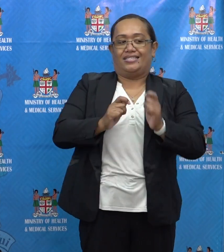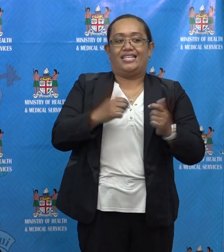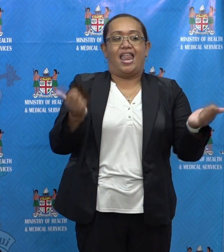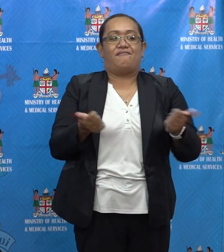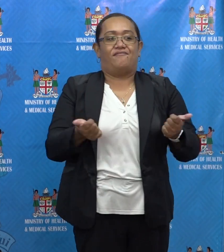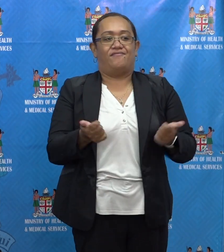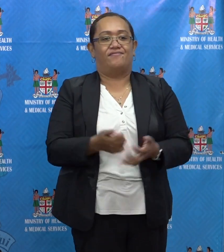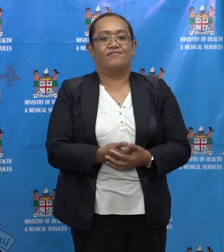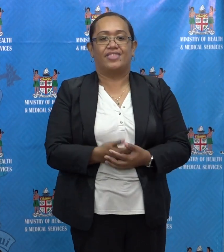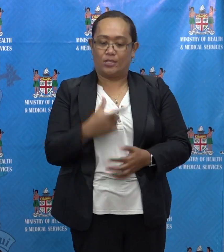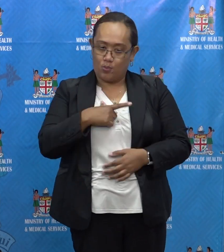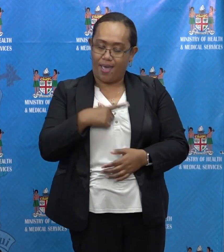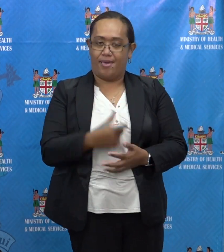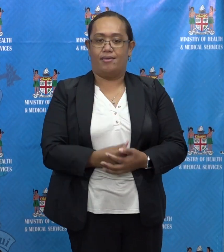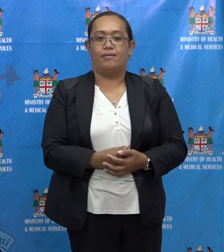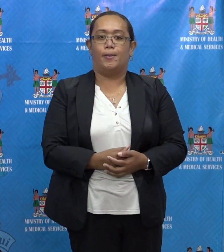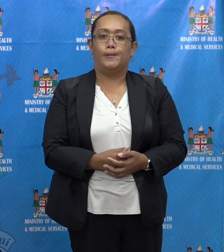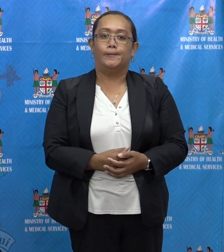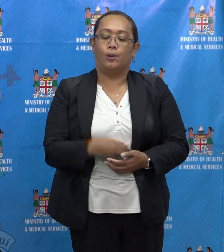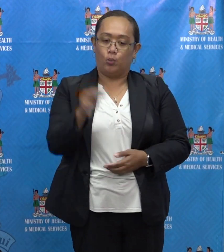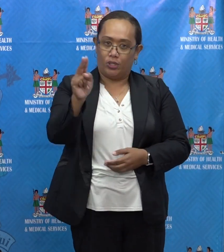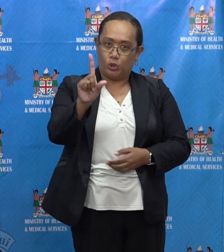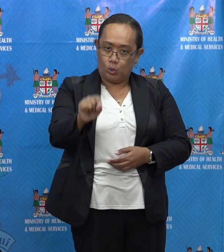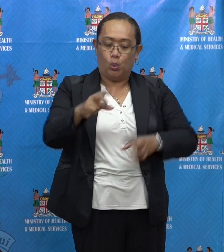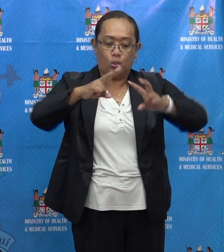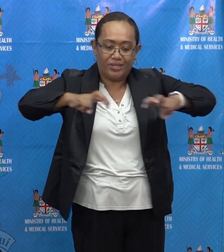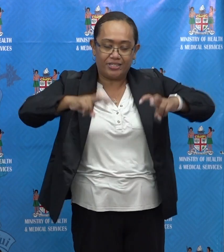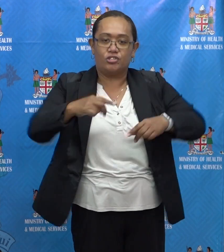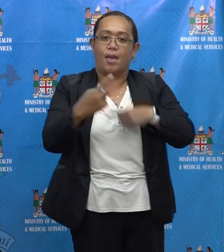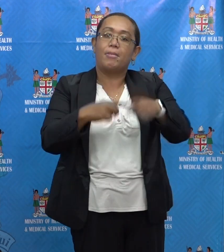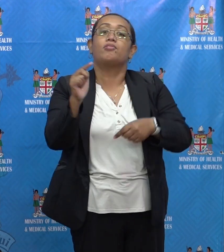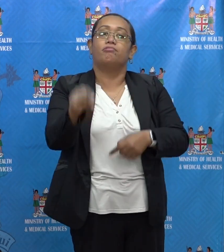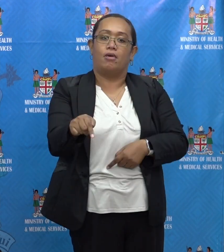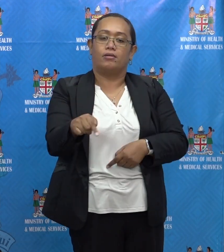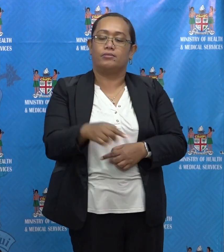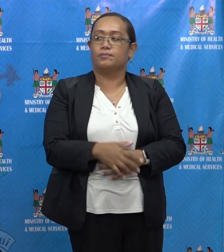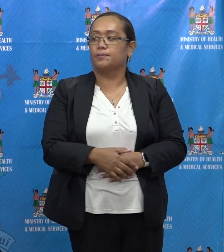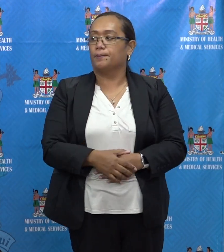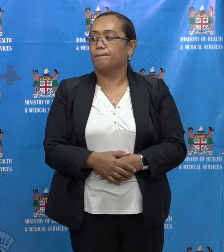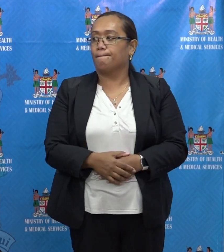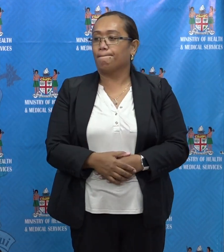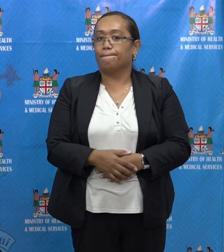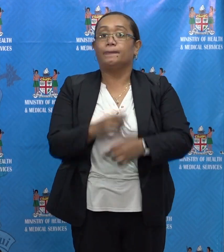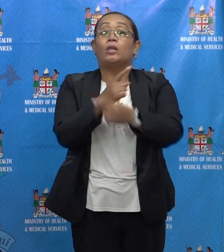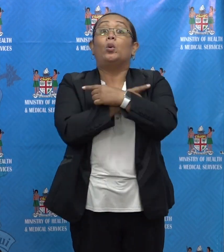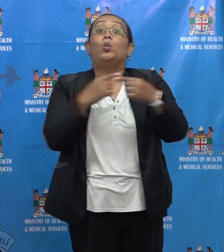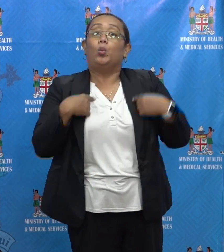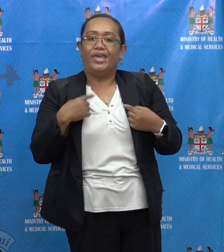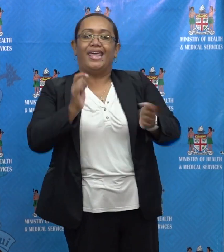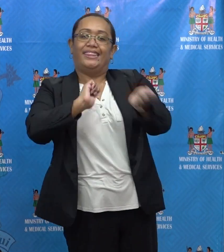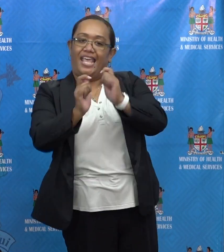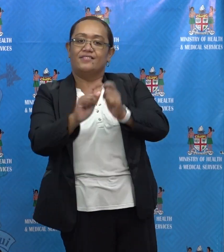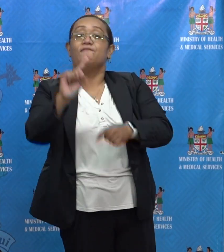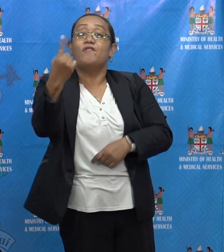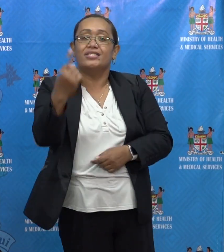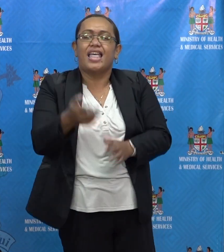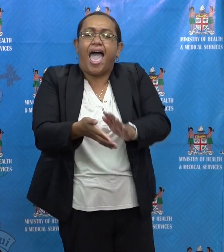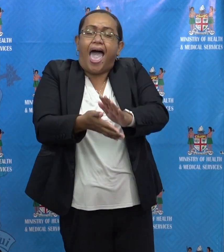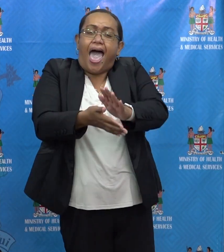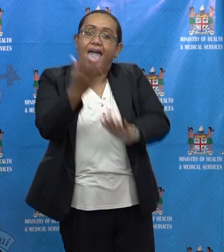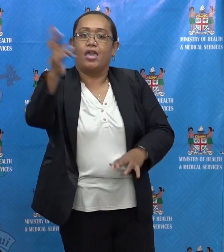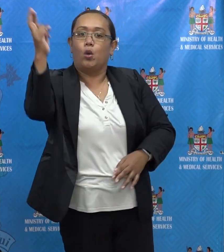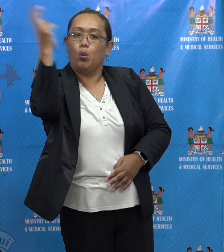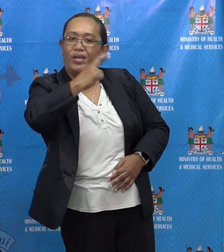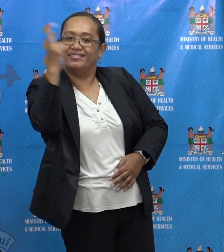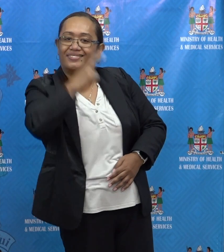able to test and find. So what we're doing is we're testing first the most high risk. We're